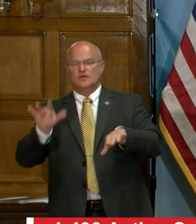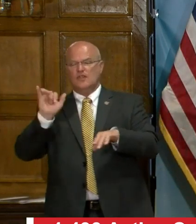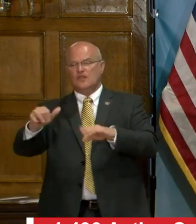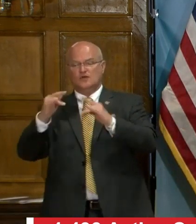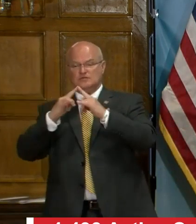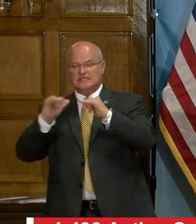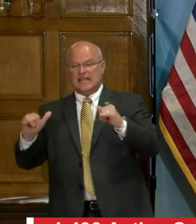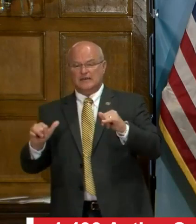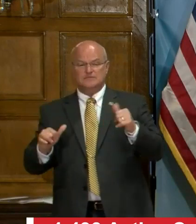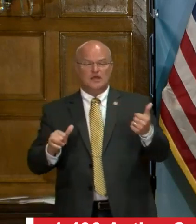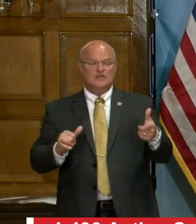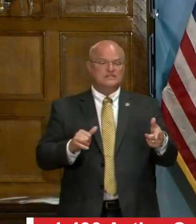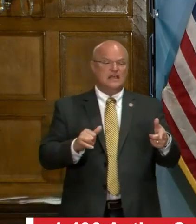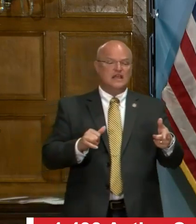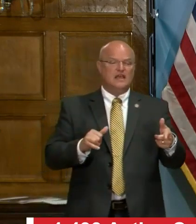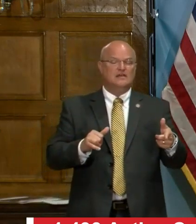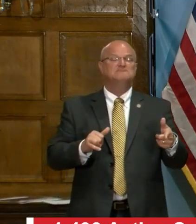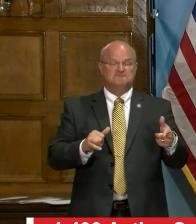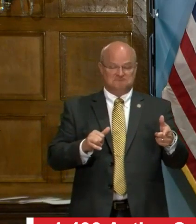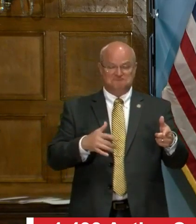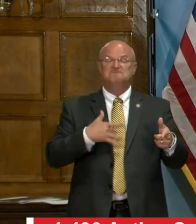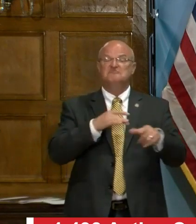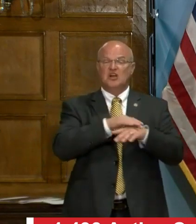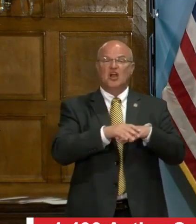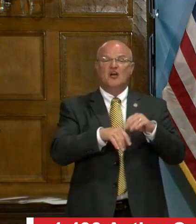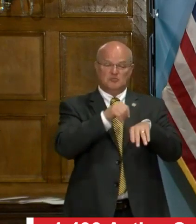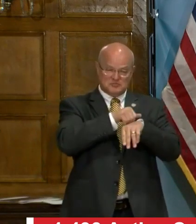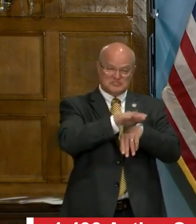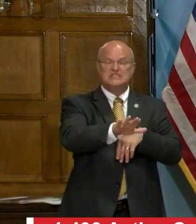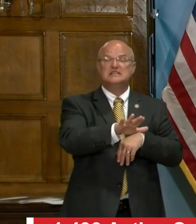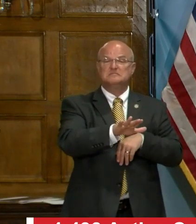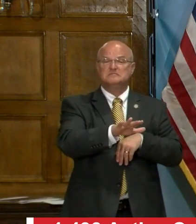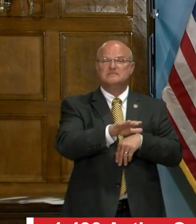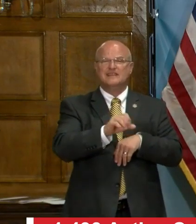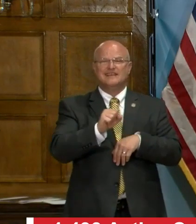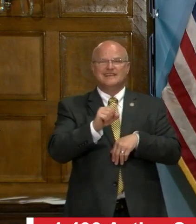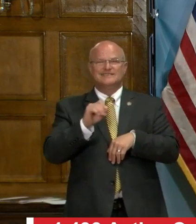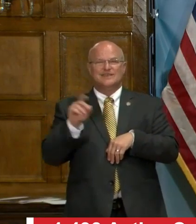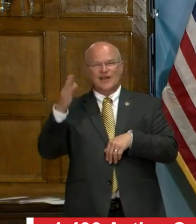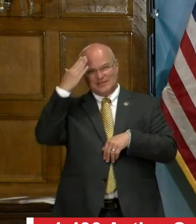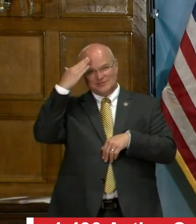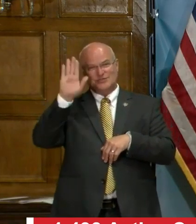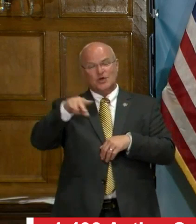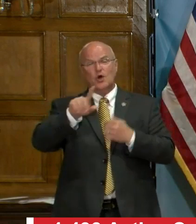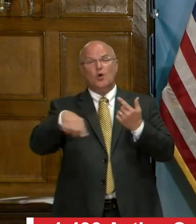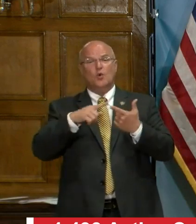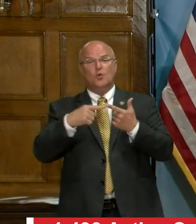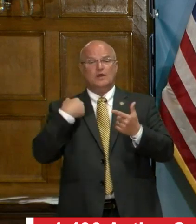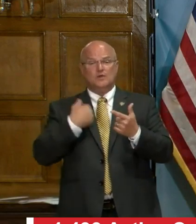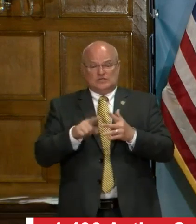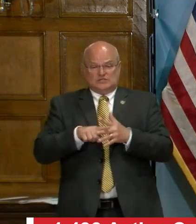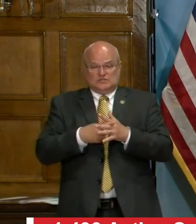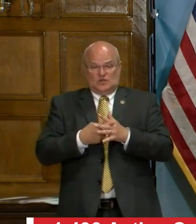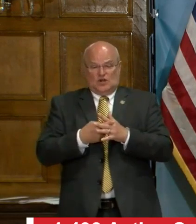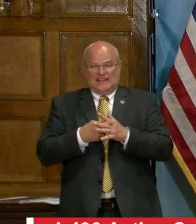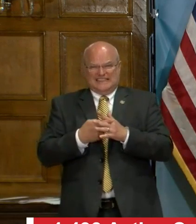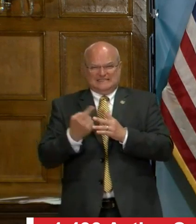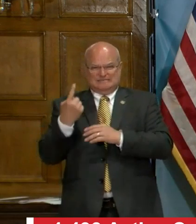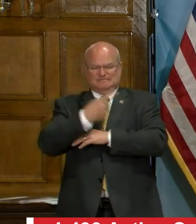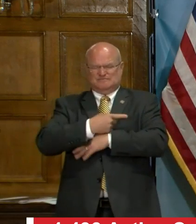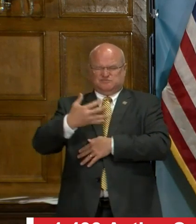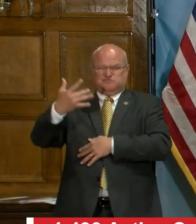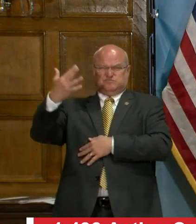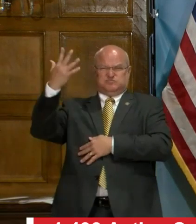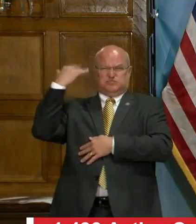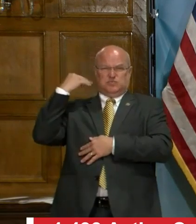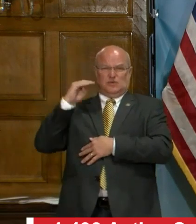to those camps. Others will say, we feel comfortable in doing that. And as you know, when we started this on day one,